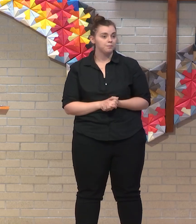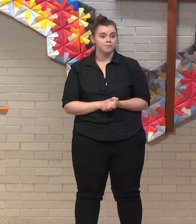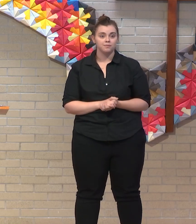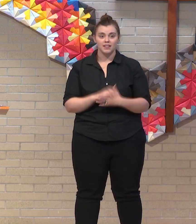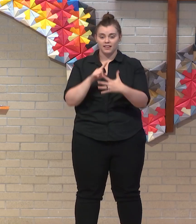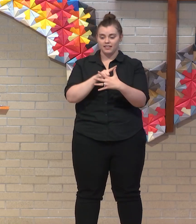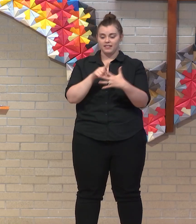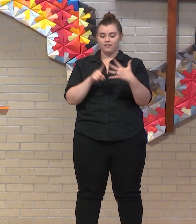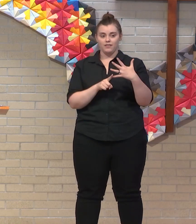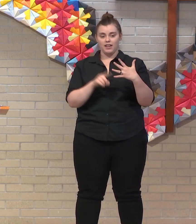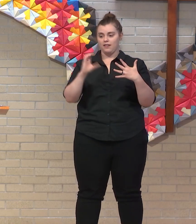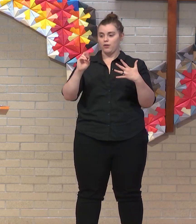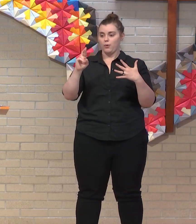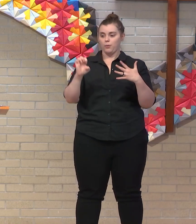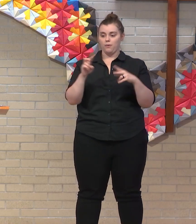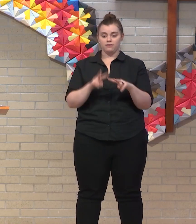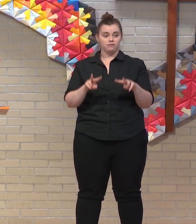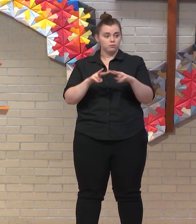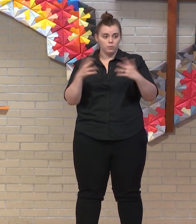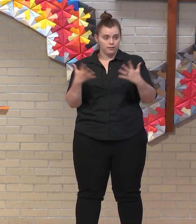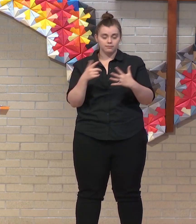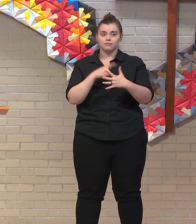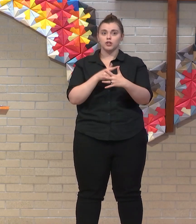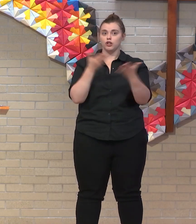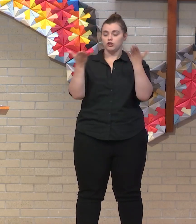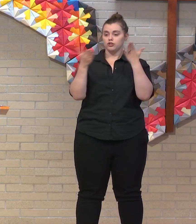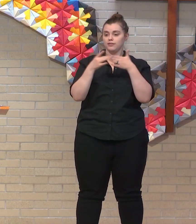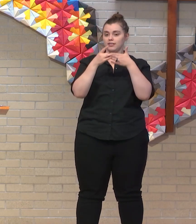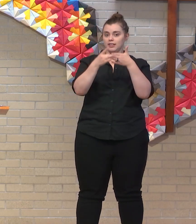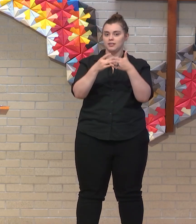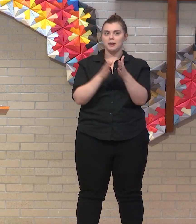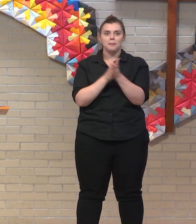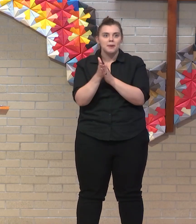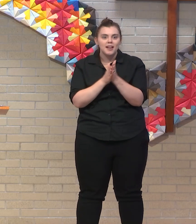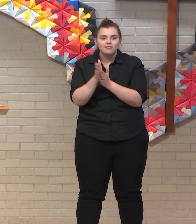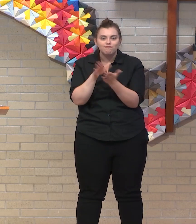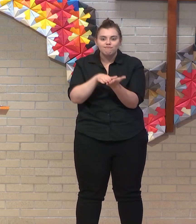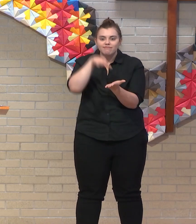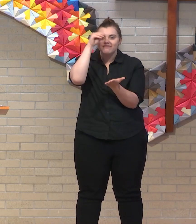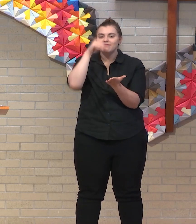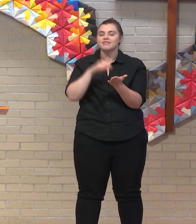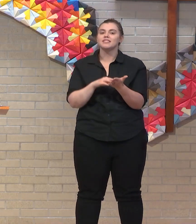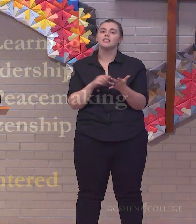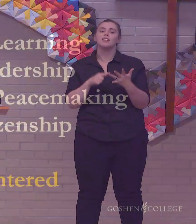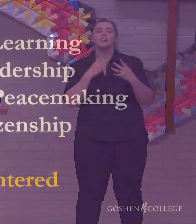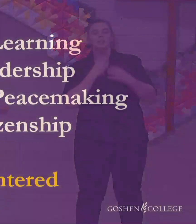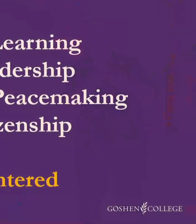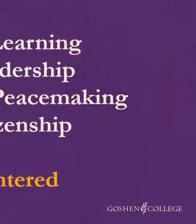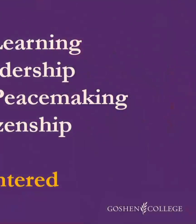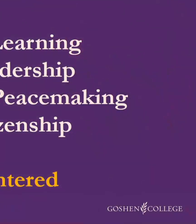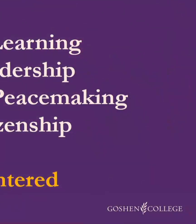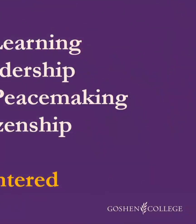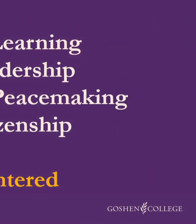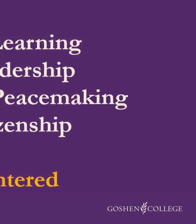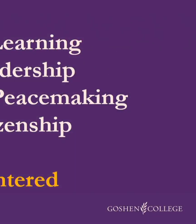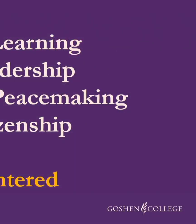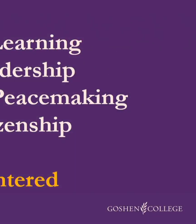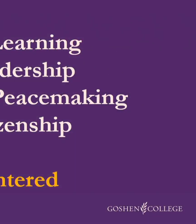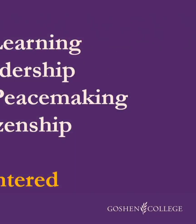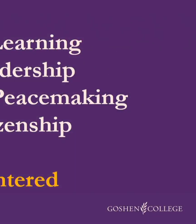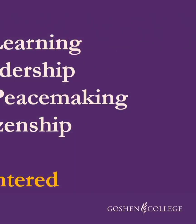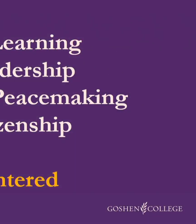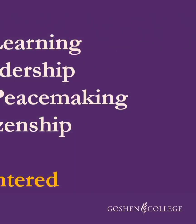The 5 GC core values are servant leadership, passionate learning, compassionate peacemaking, and global